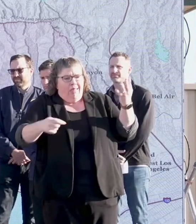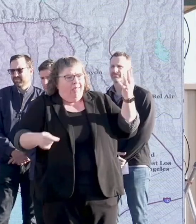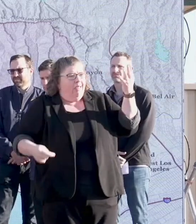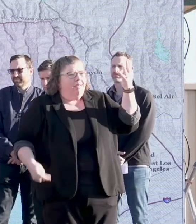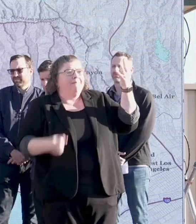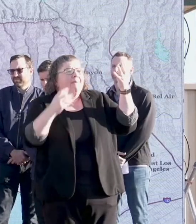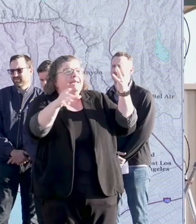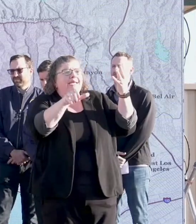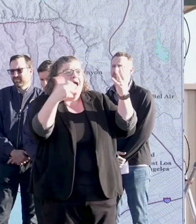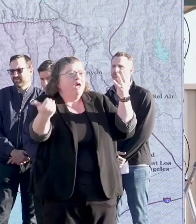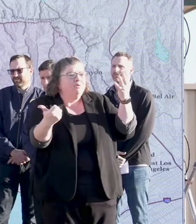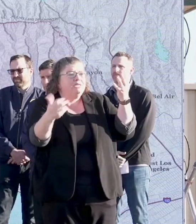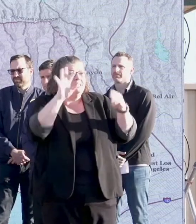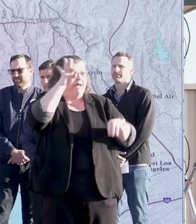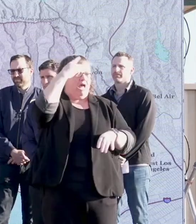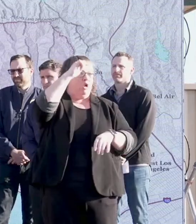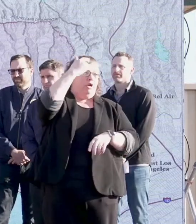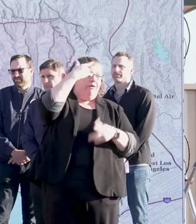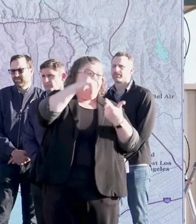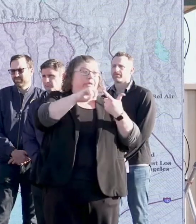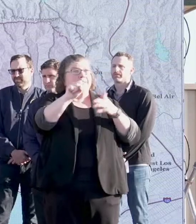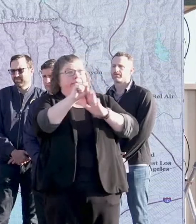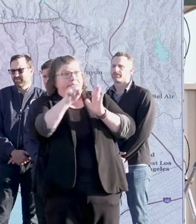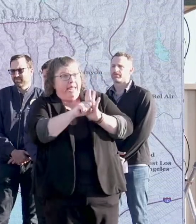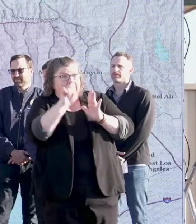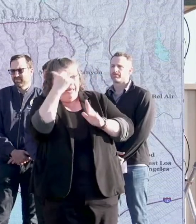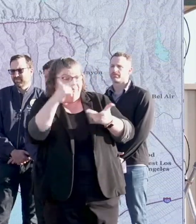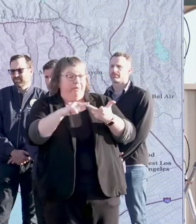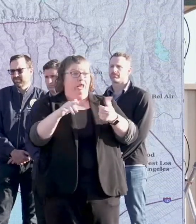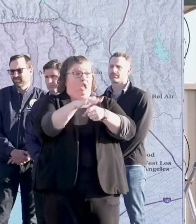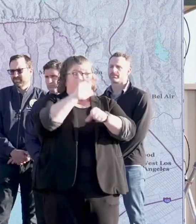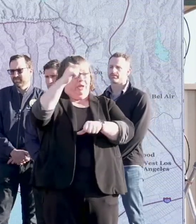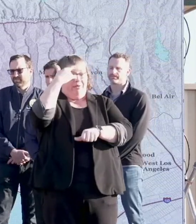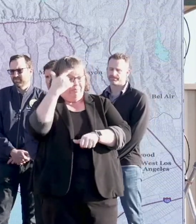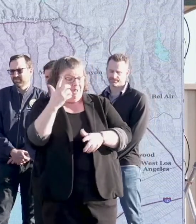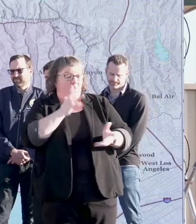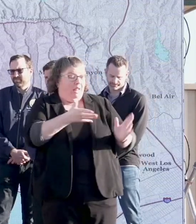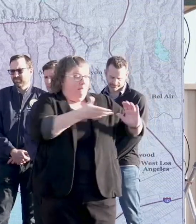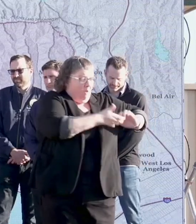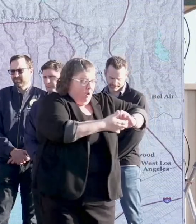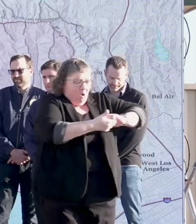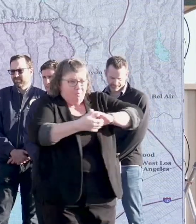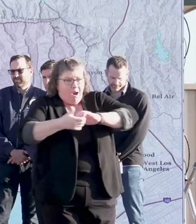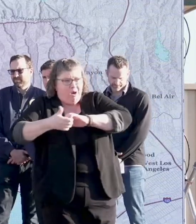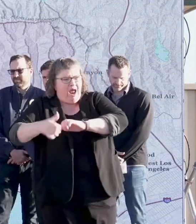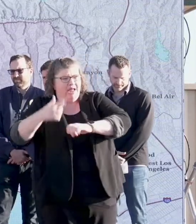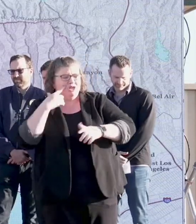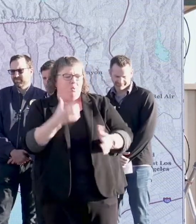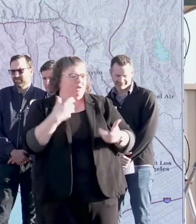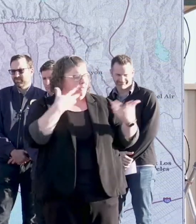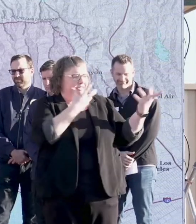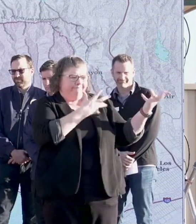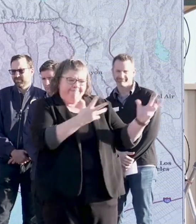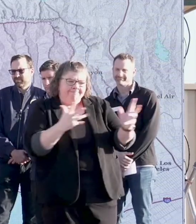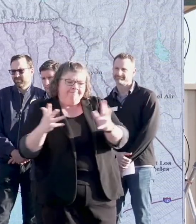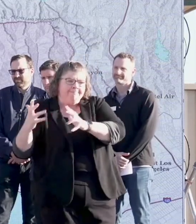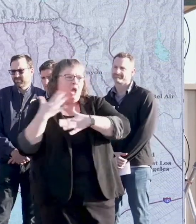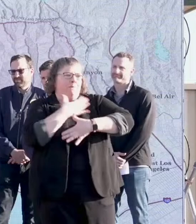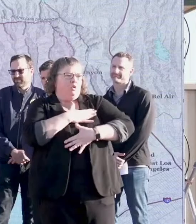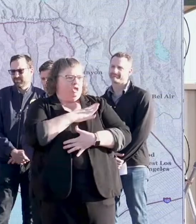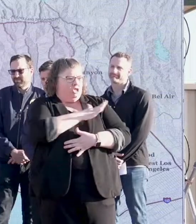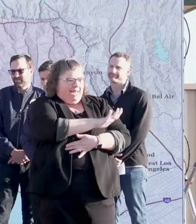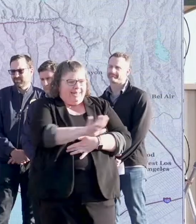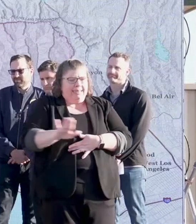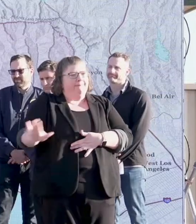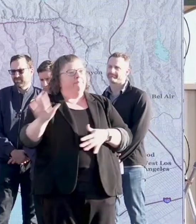are not only in the federal government, the state, but locally. And I just wanted to give out a little shout out to them and appreciate and whatever we